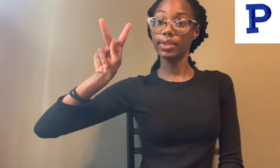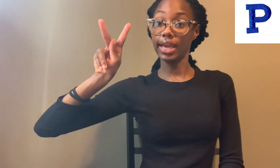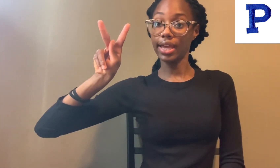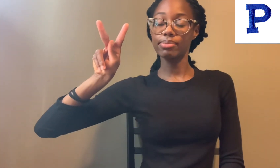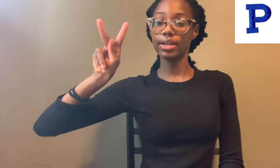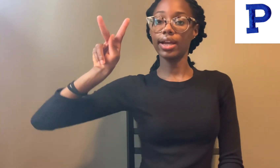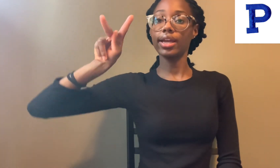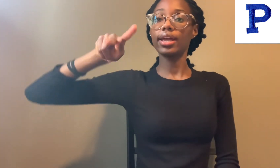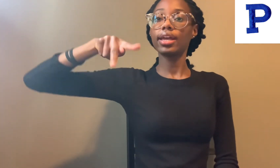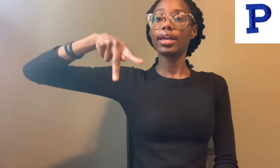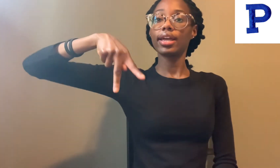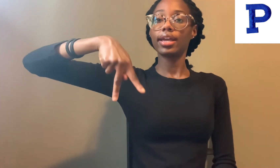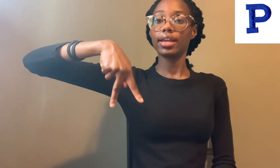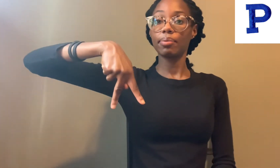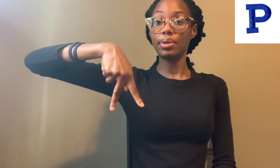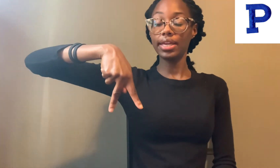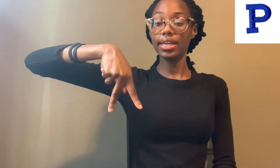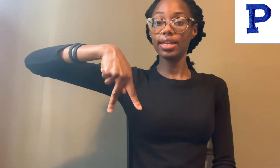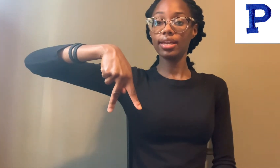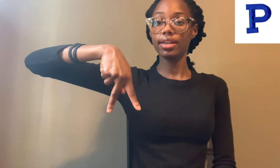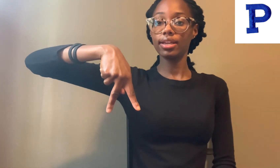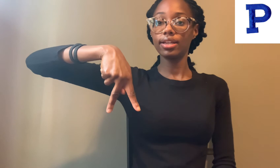I'm sorry. P,